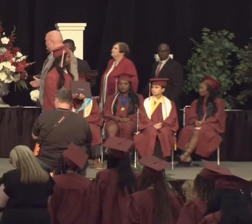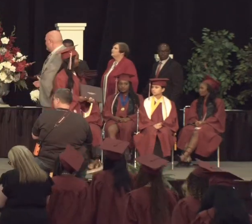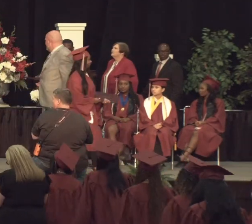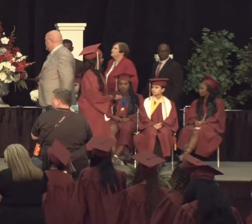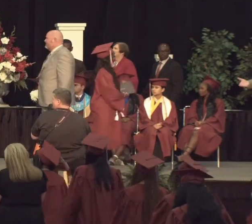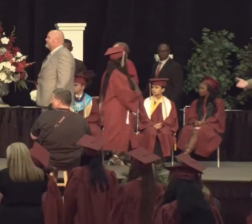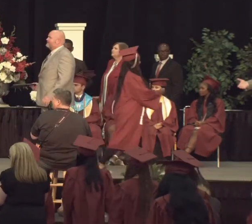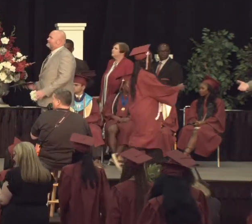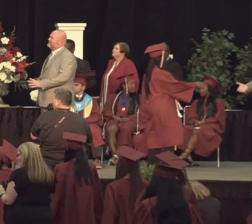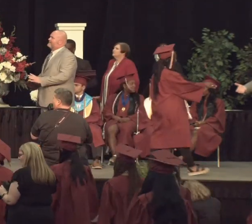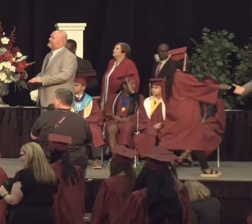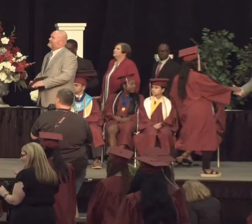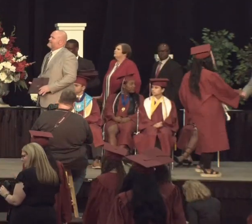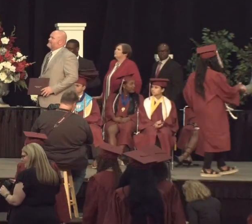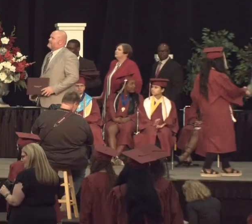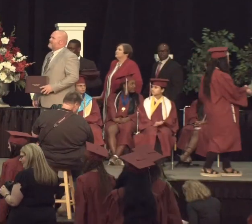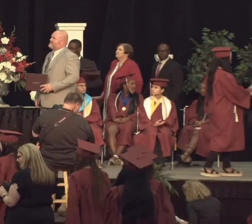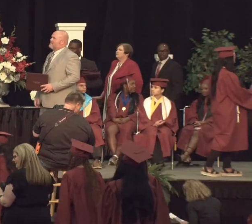Lauren Sawyer.